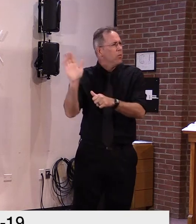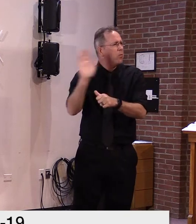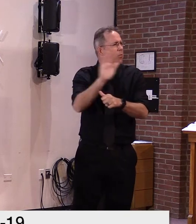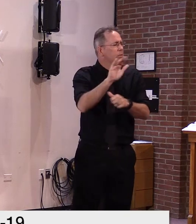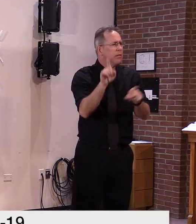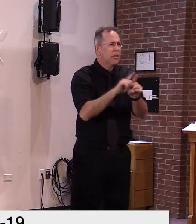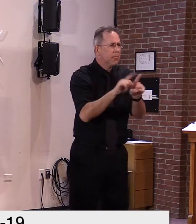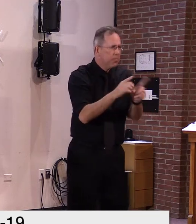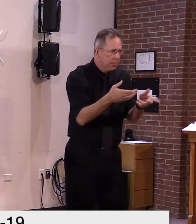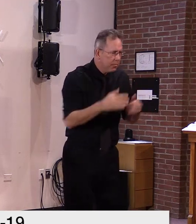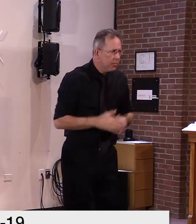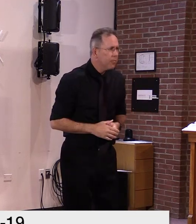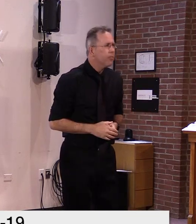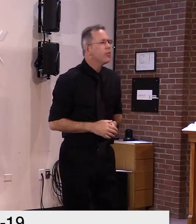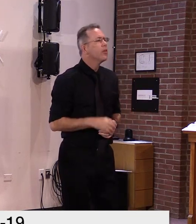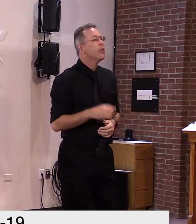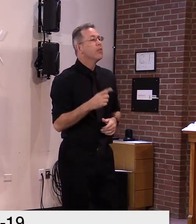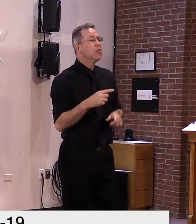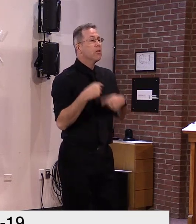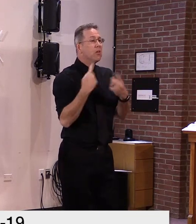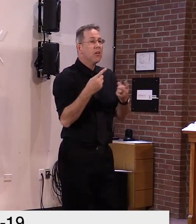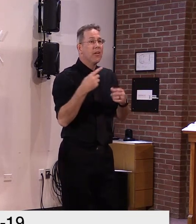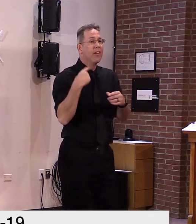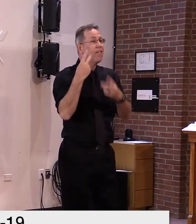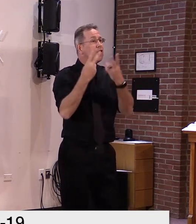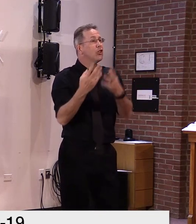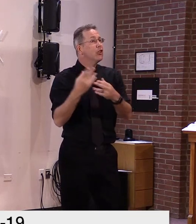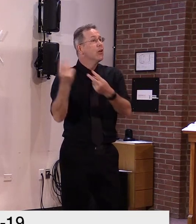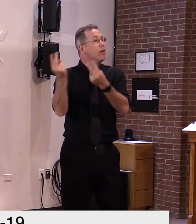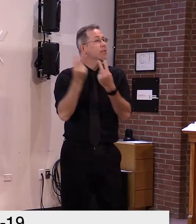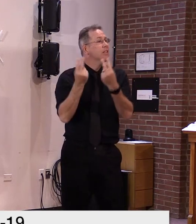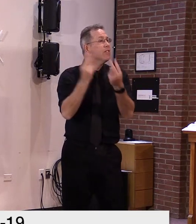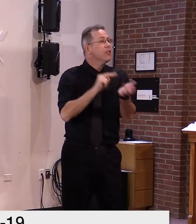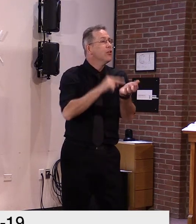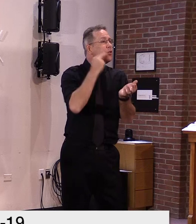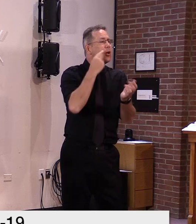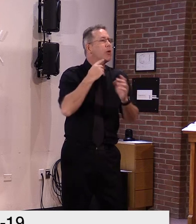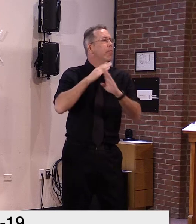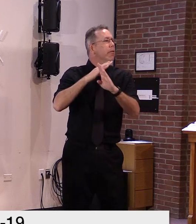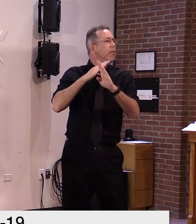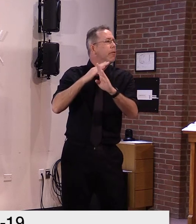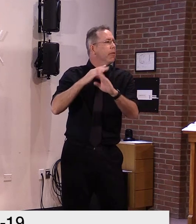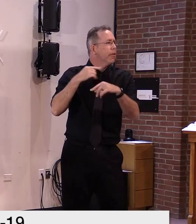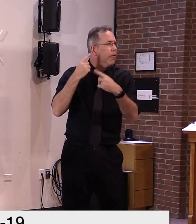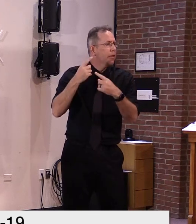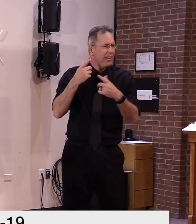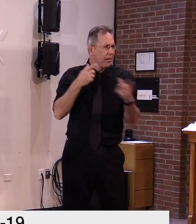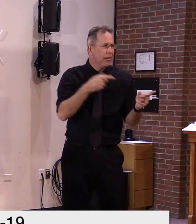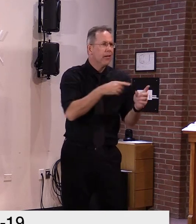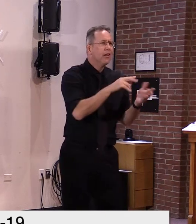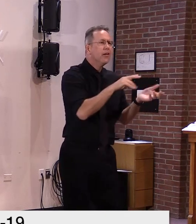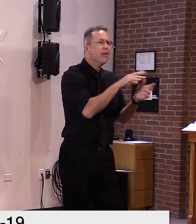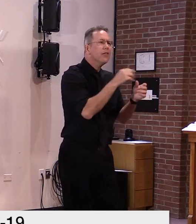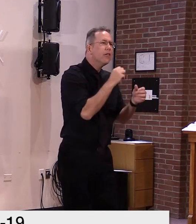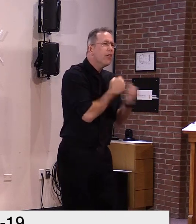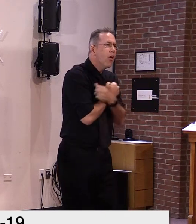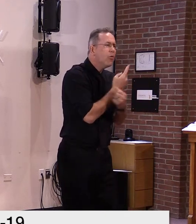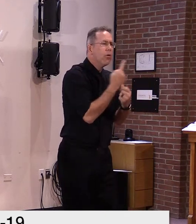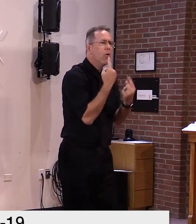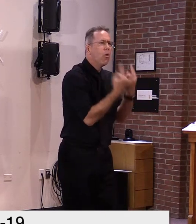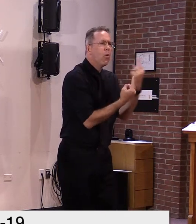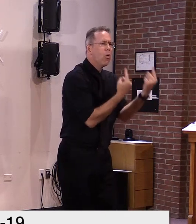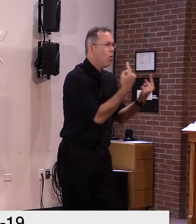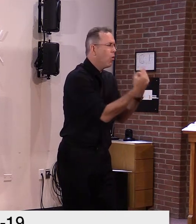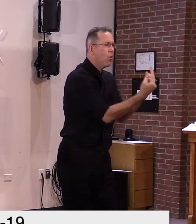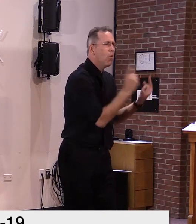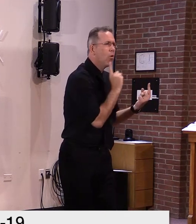want to ensure that we address that impact while still keeping our long-term care residents